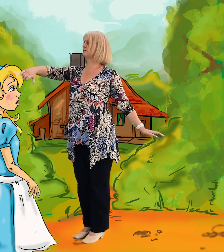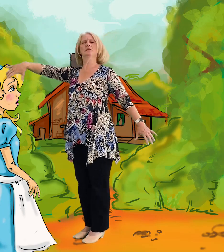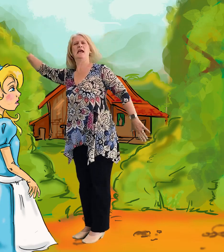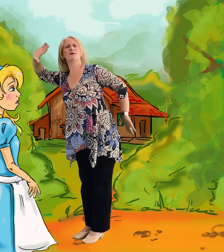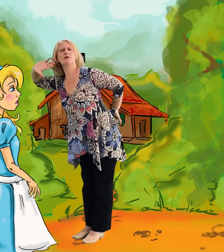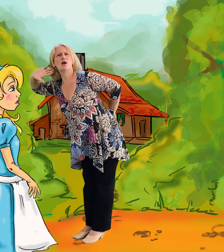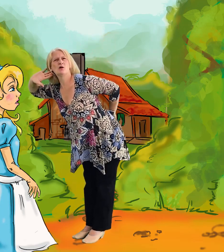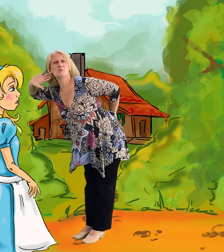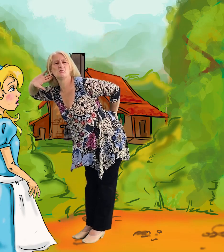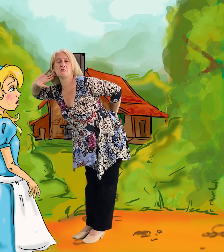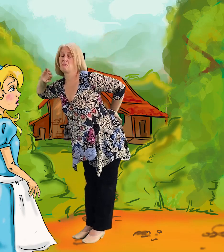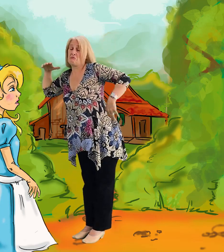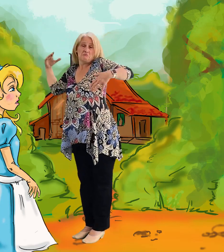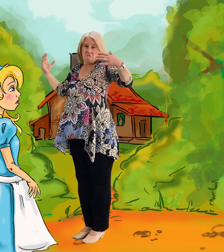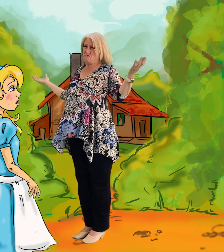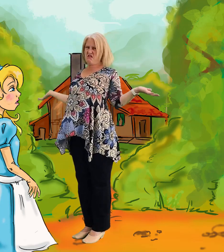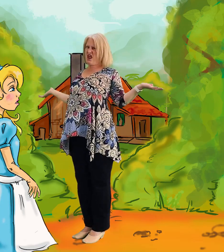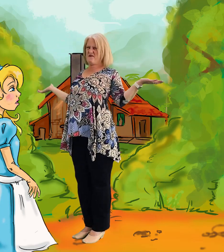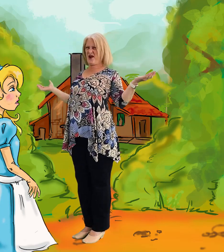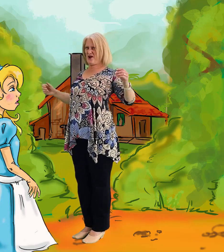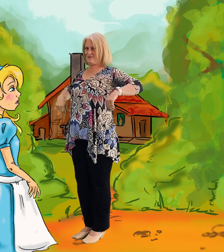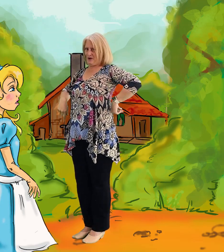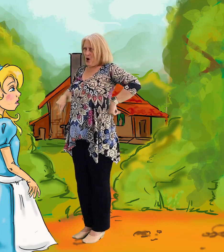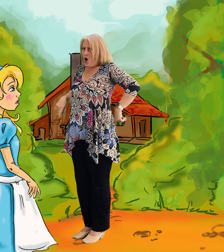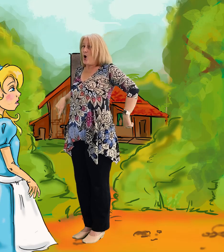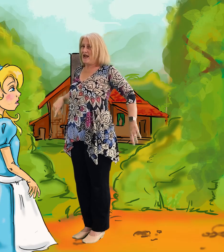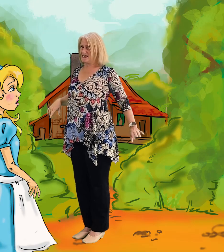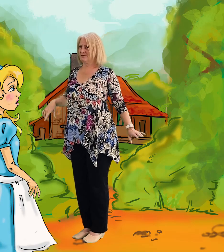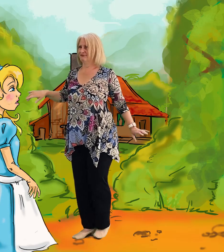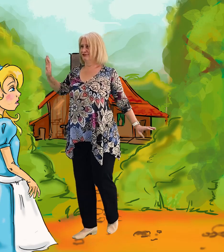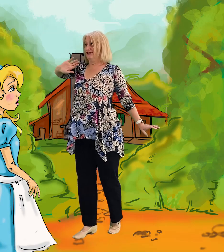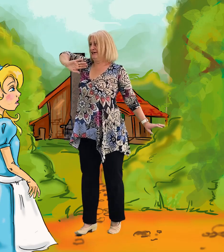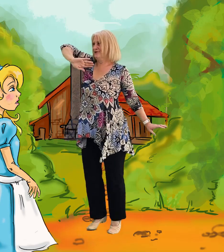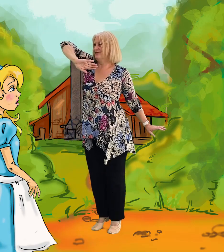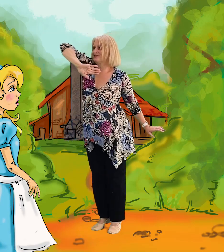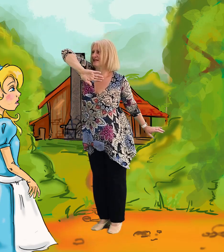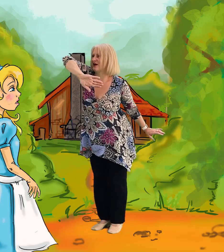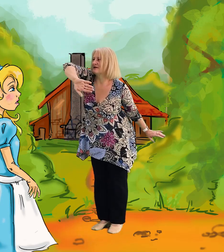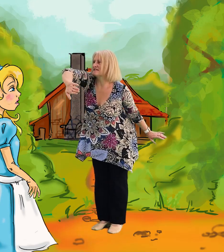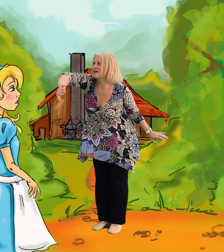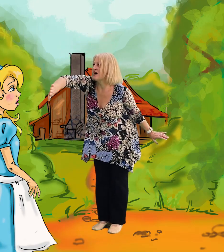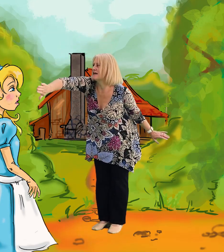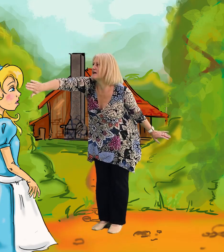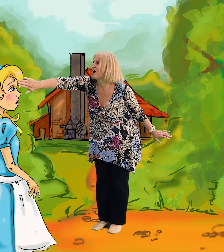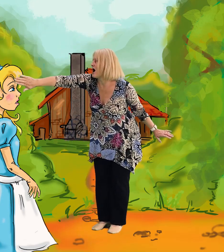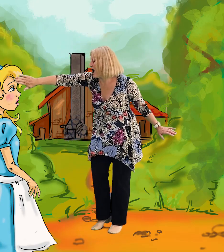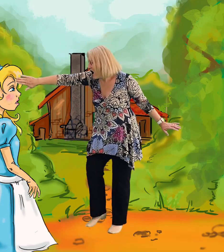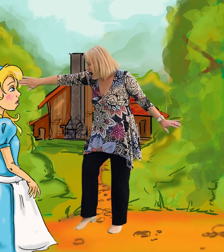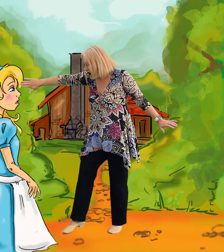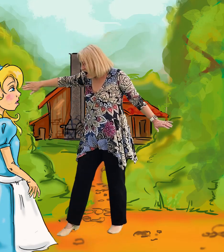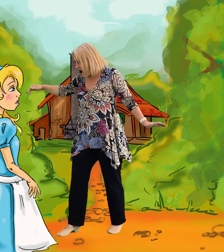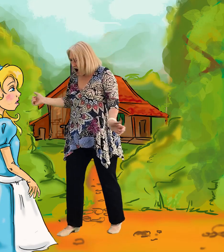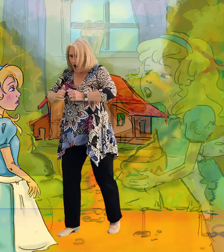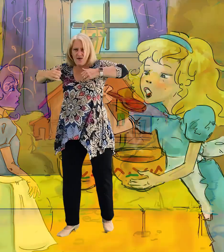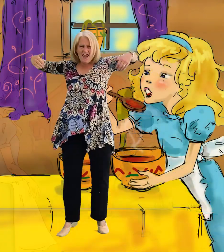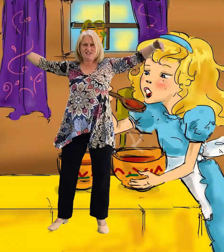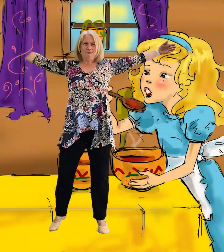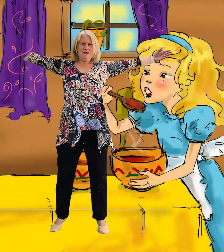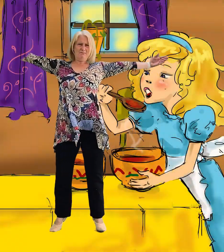Anyone home? No, no. Oh, that's been really naughty. Go inside. Oh, there's a big